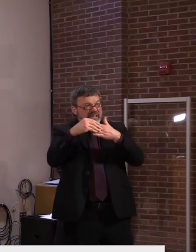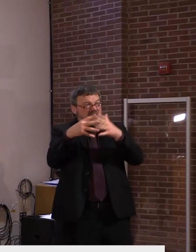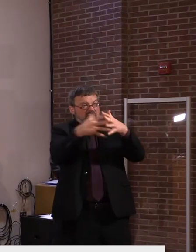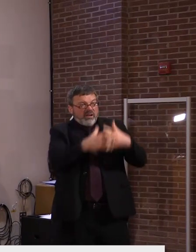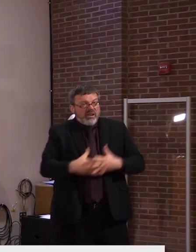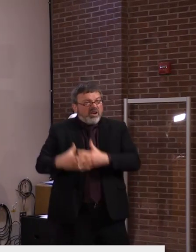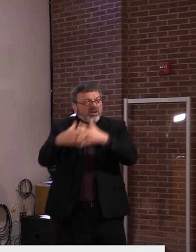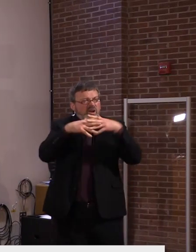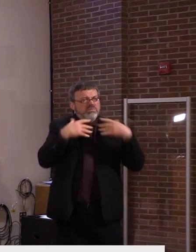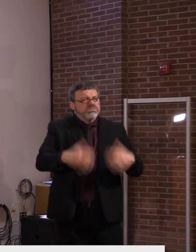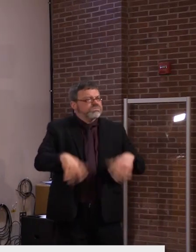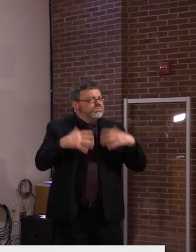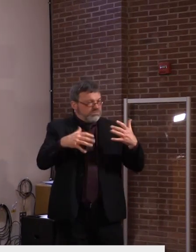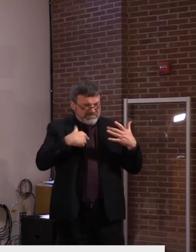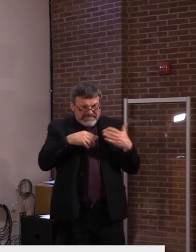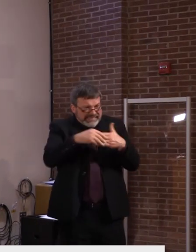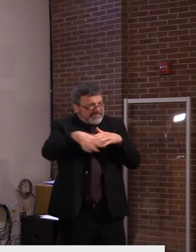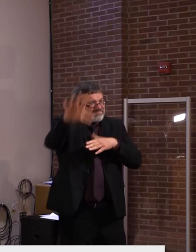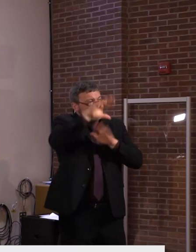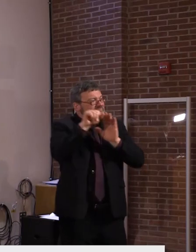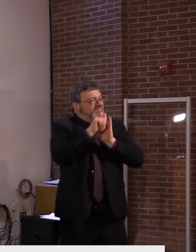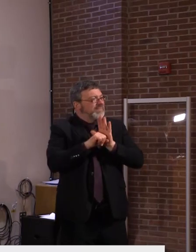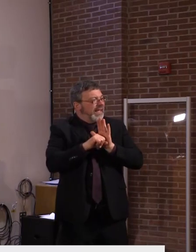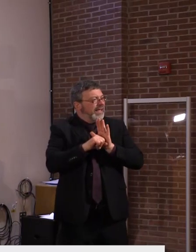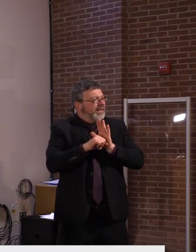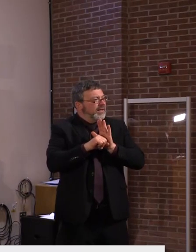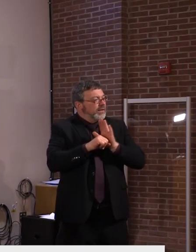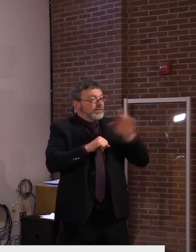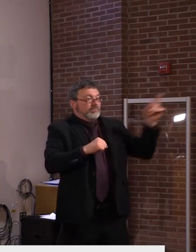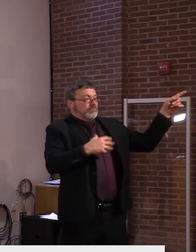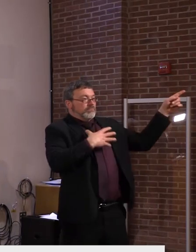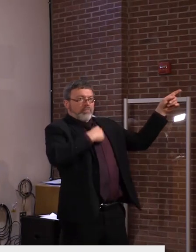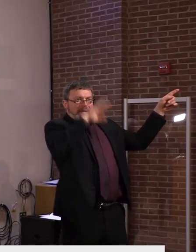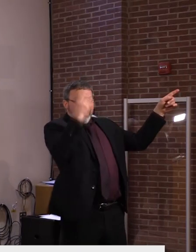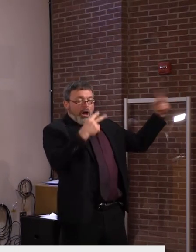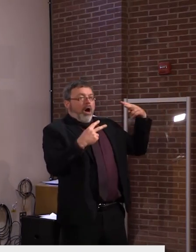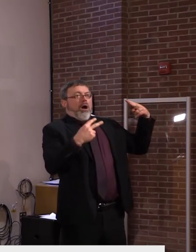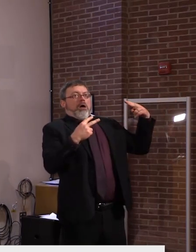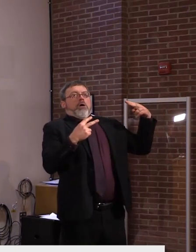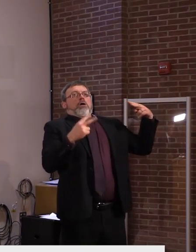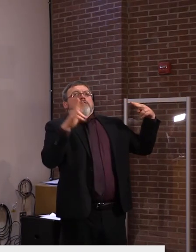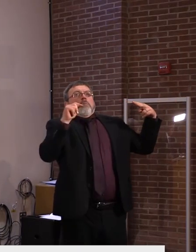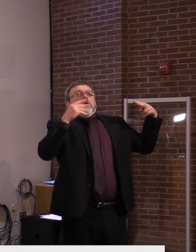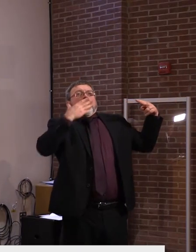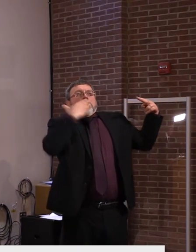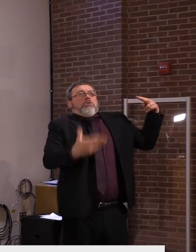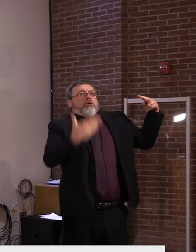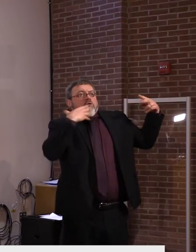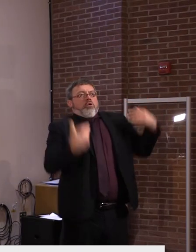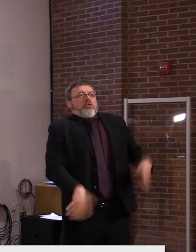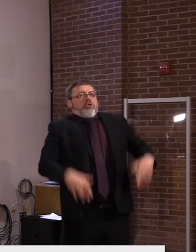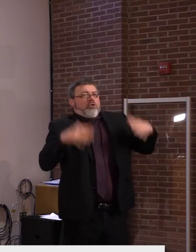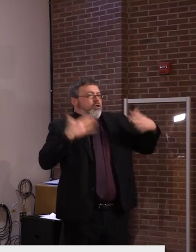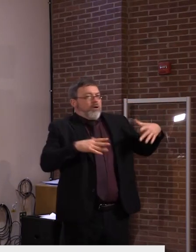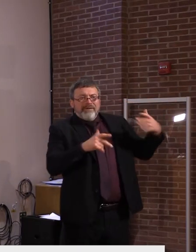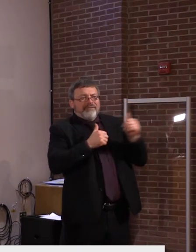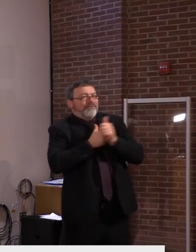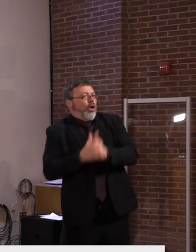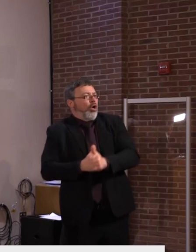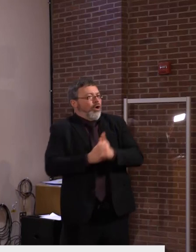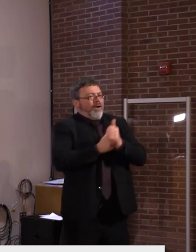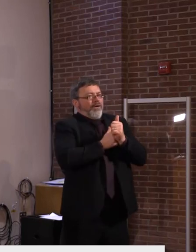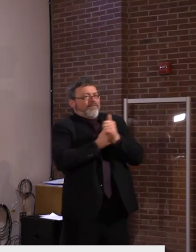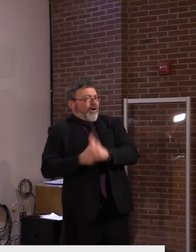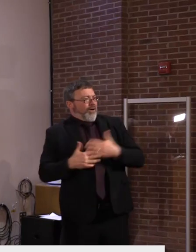in particular, that looks at us as being a gold standard. I don't think the legislature has as many